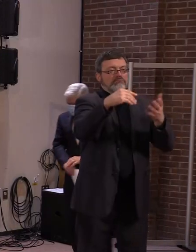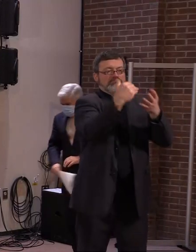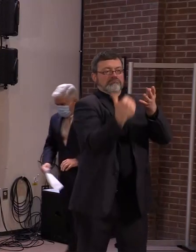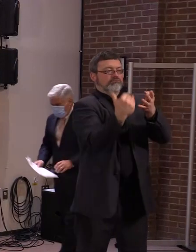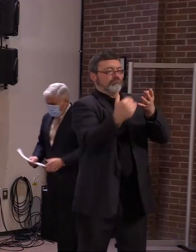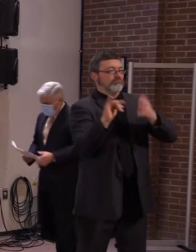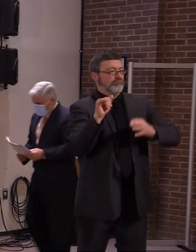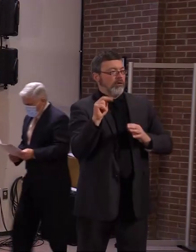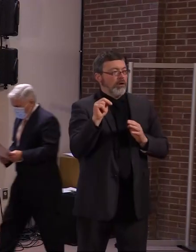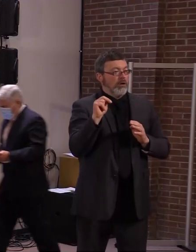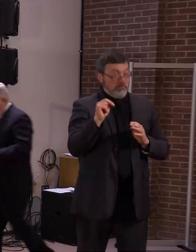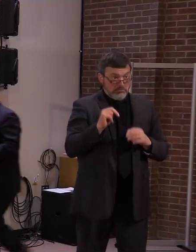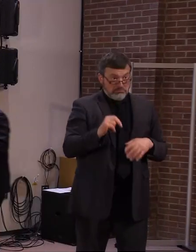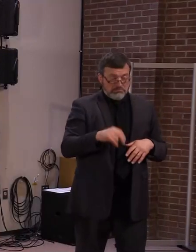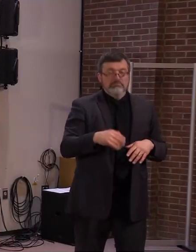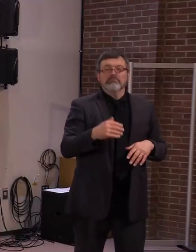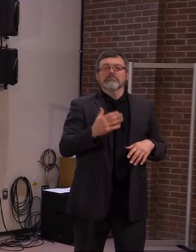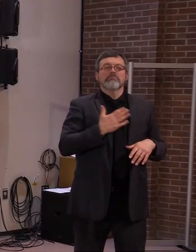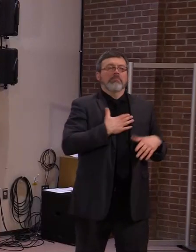Thank you.